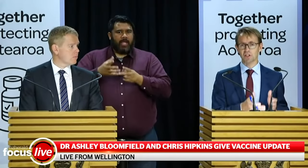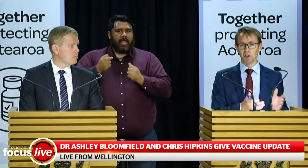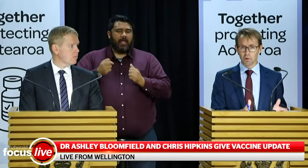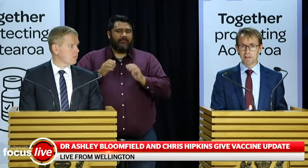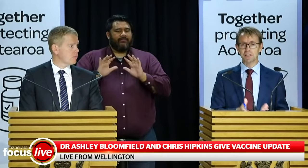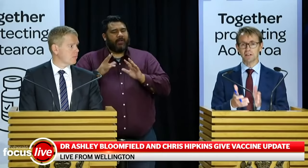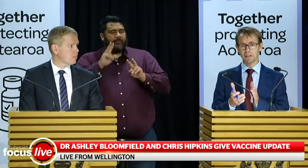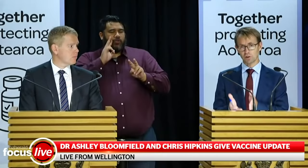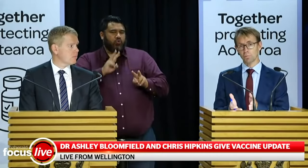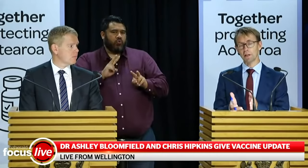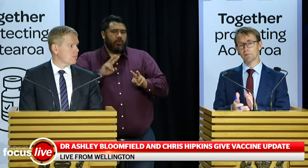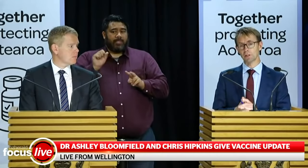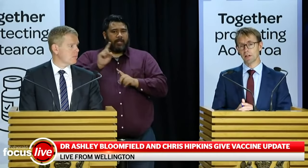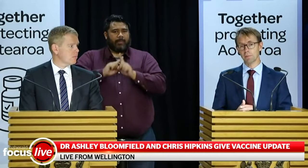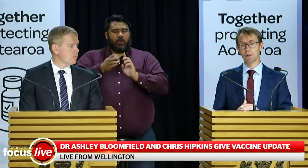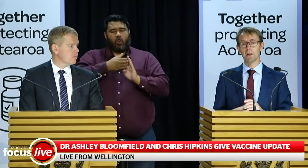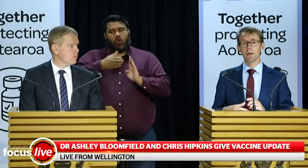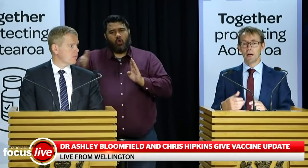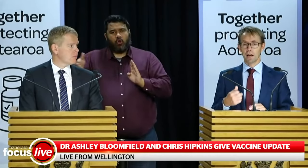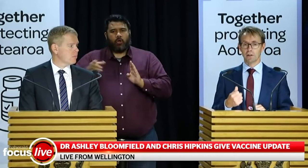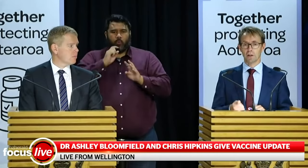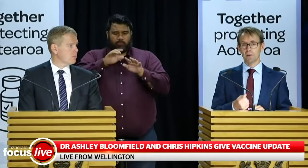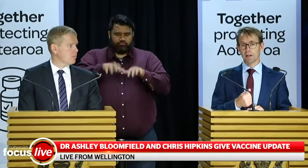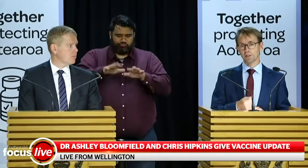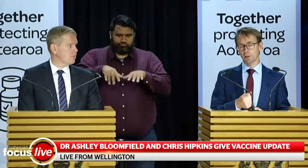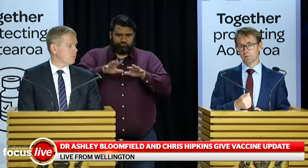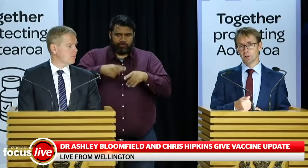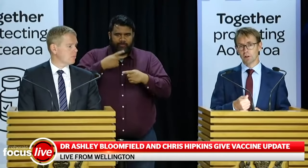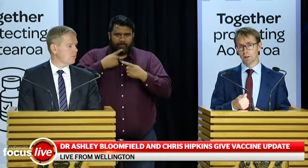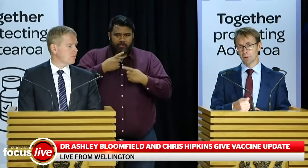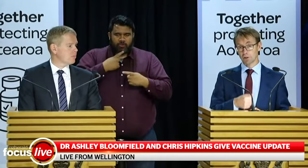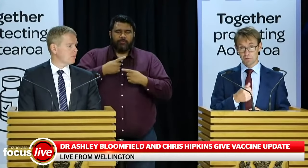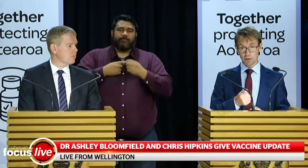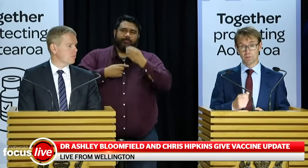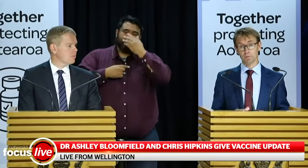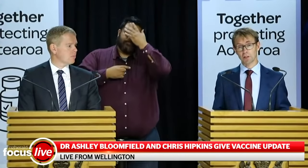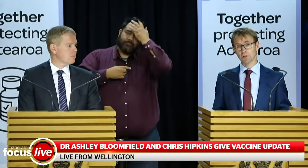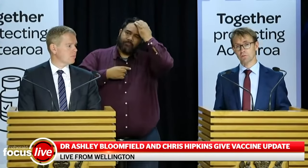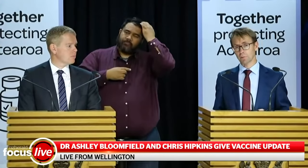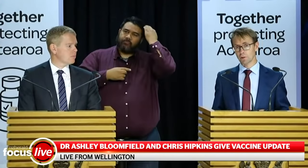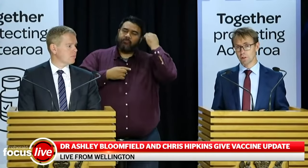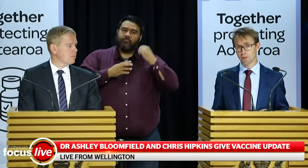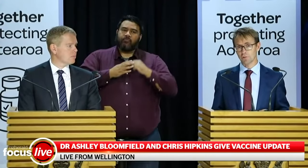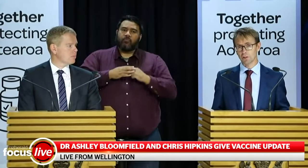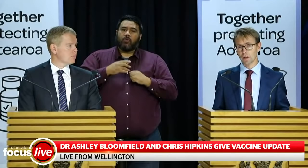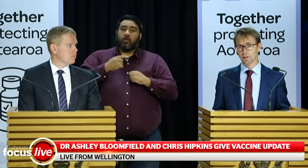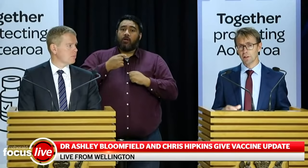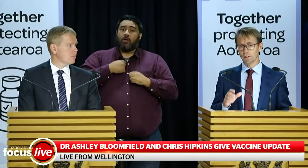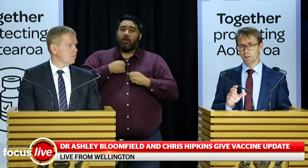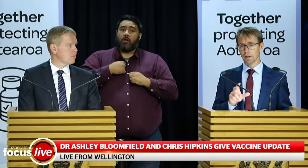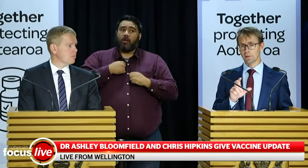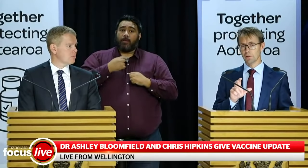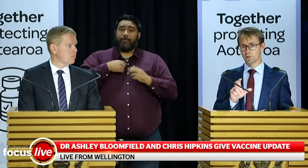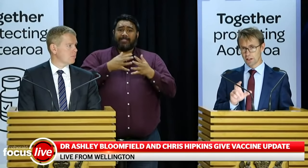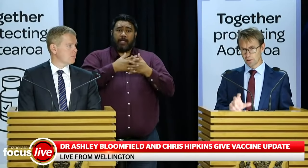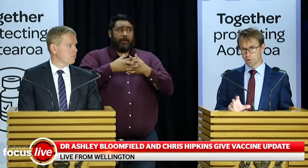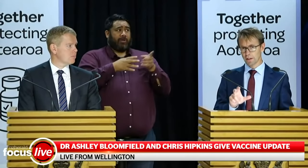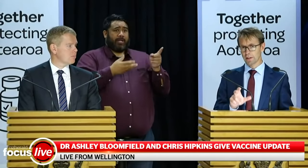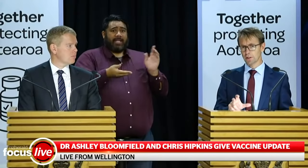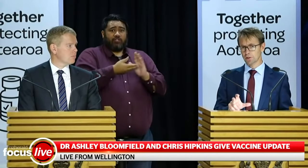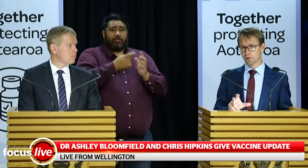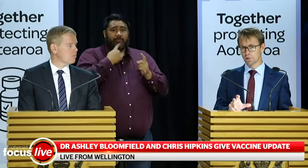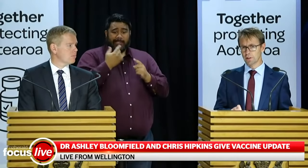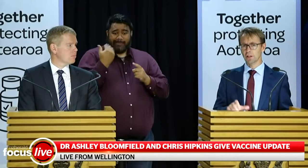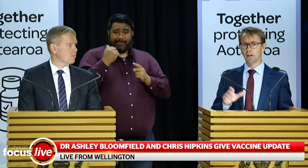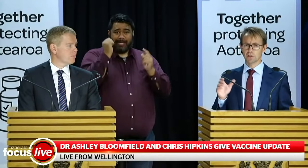initial view. It's a long meeting, and that's all being written up. And I've asked overnight, because of this information from the US overnight, that they take a look